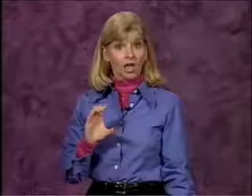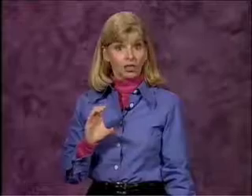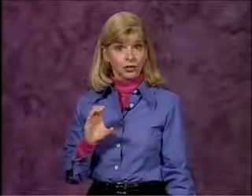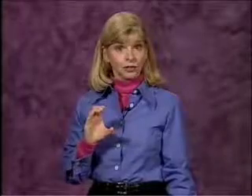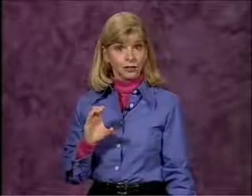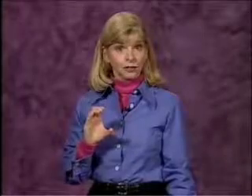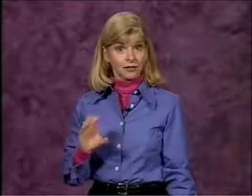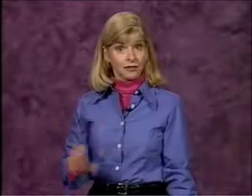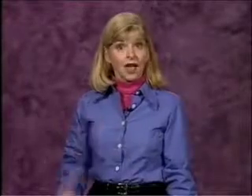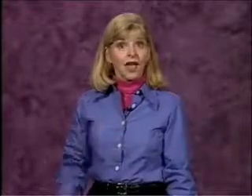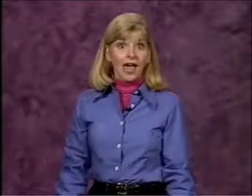8,500.